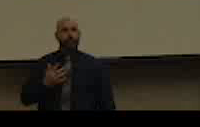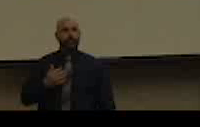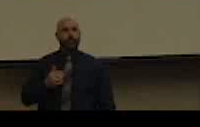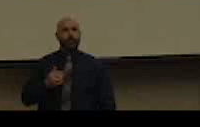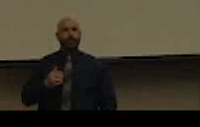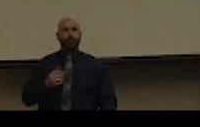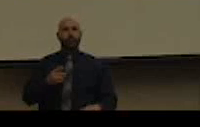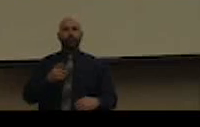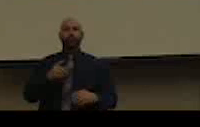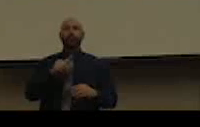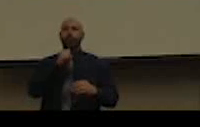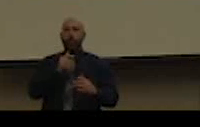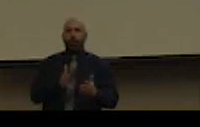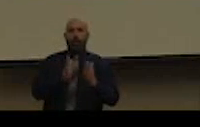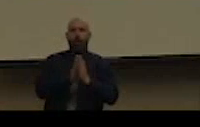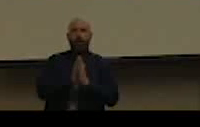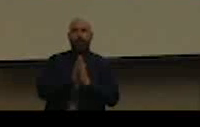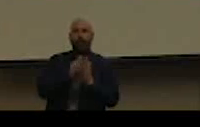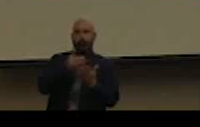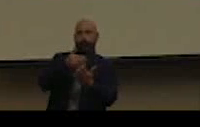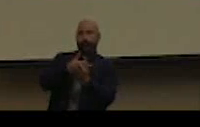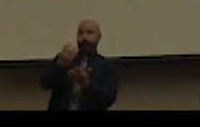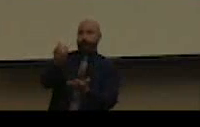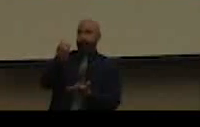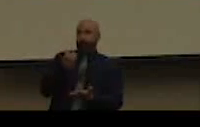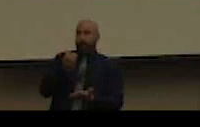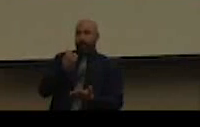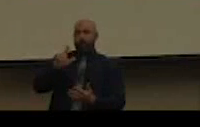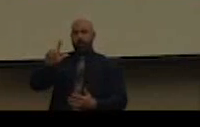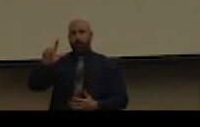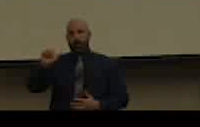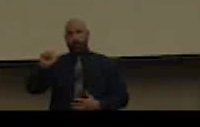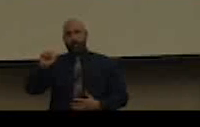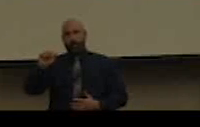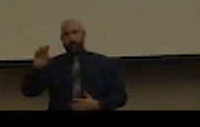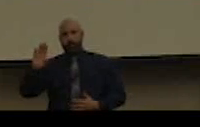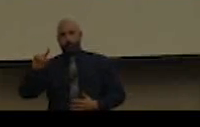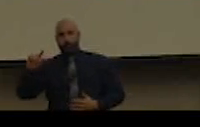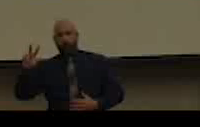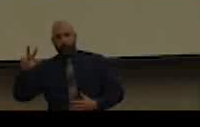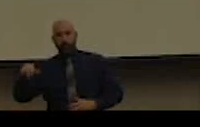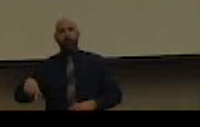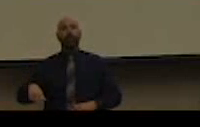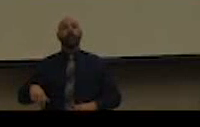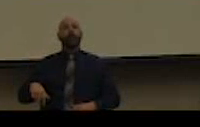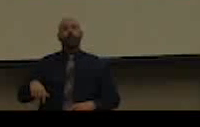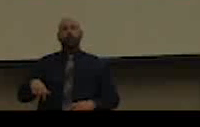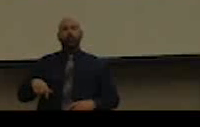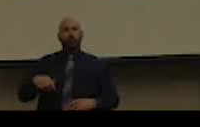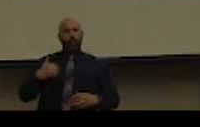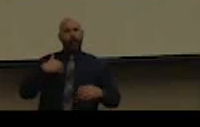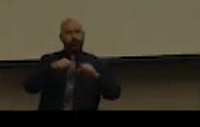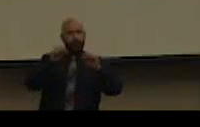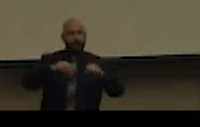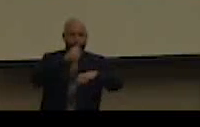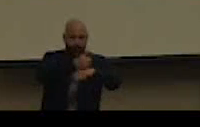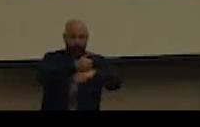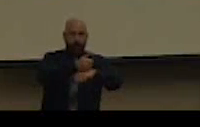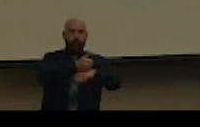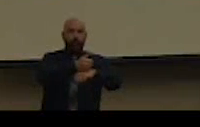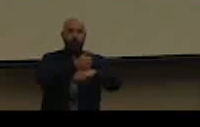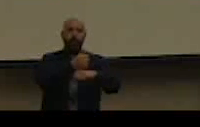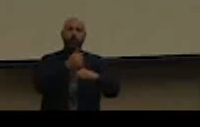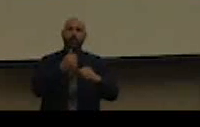to 3 and then we'll get better. It is to say we have a system that certainly has places to improve, but is all in all